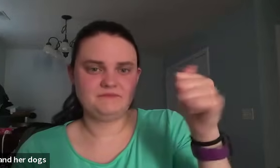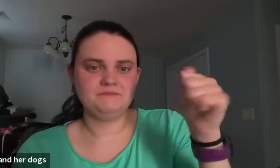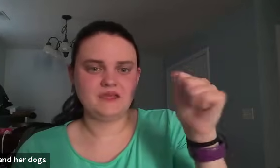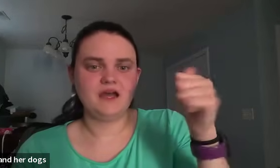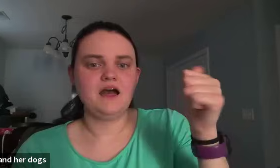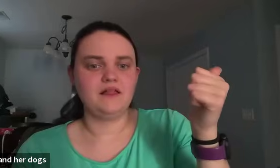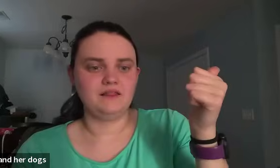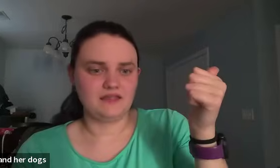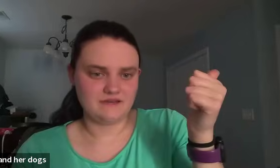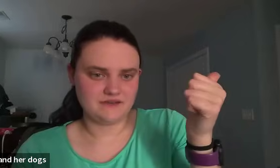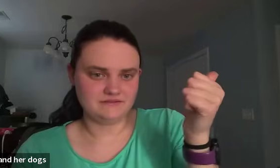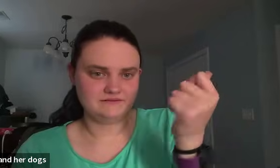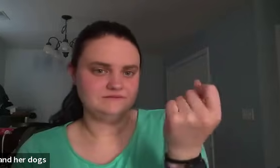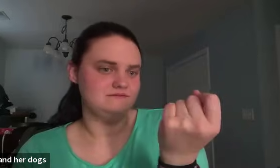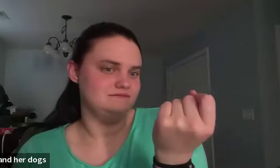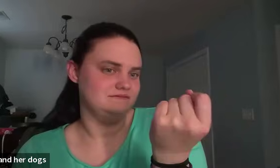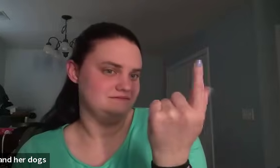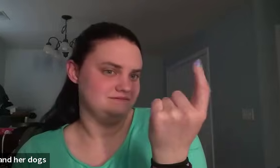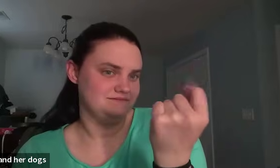Okay. 11,